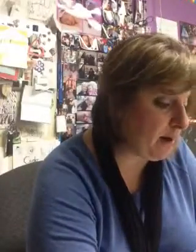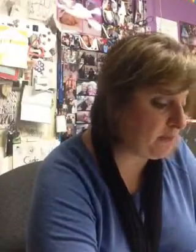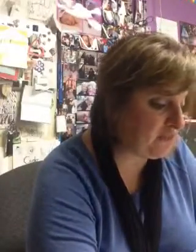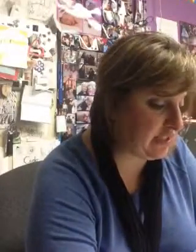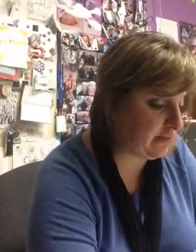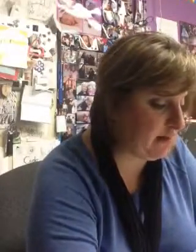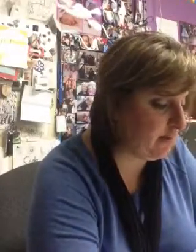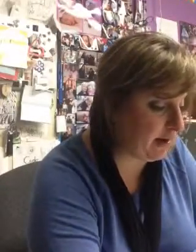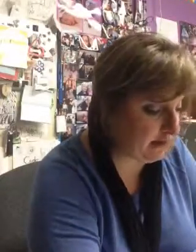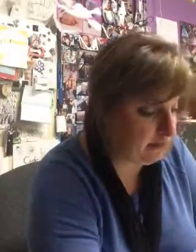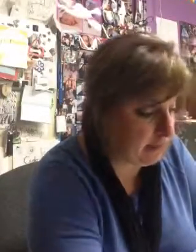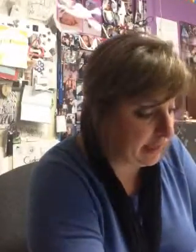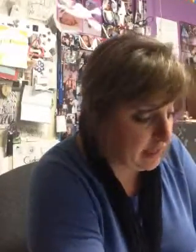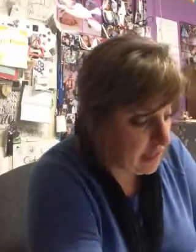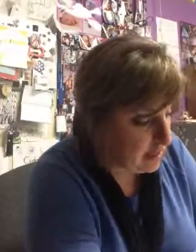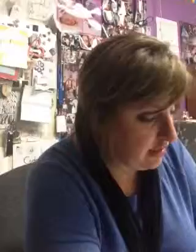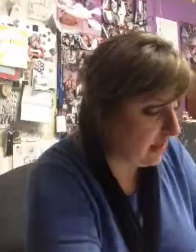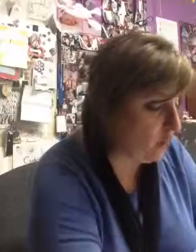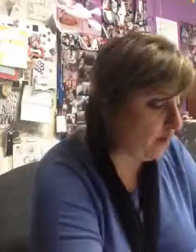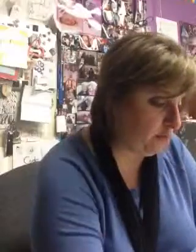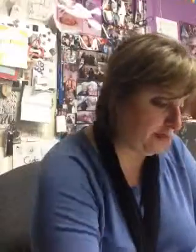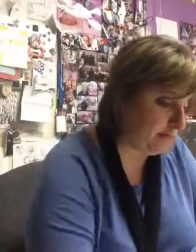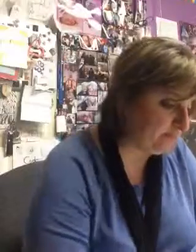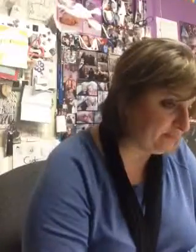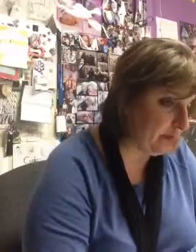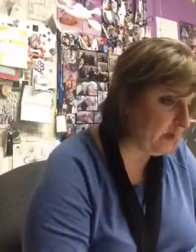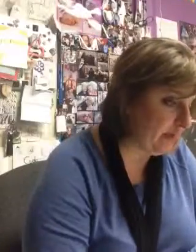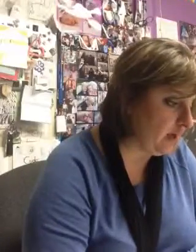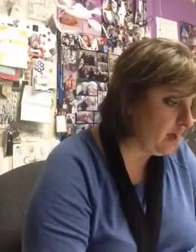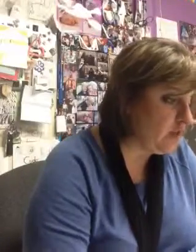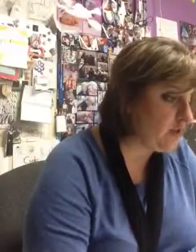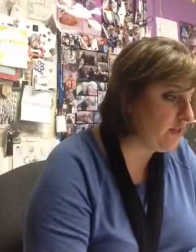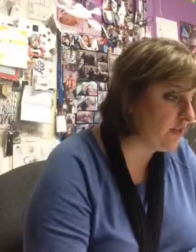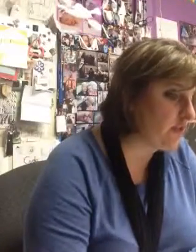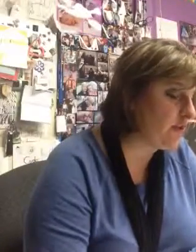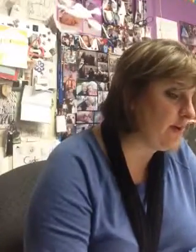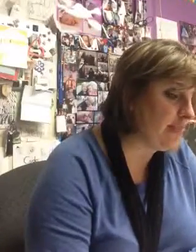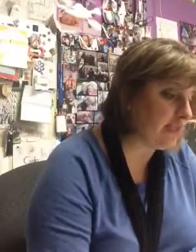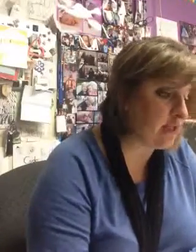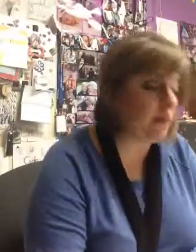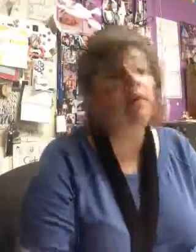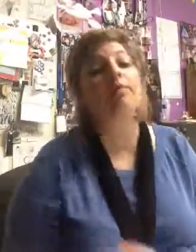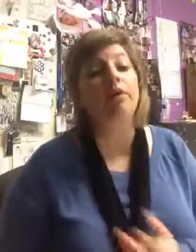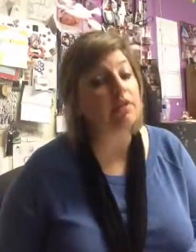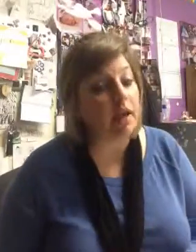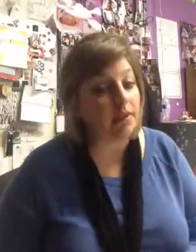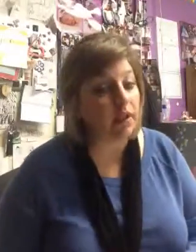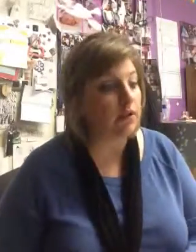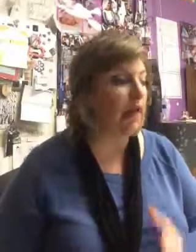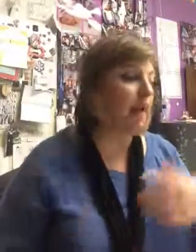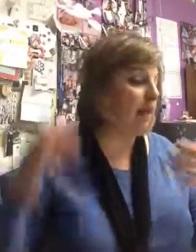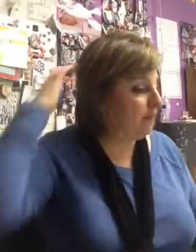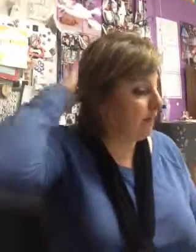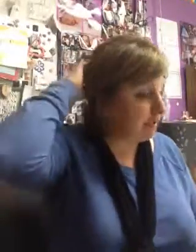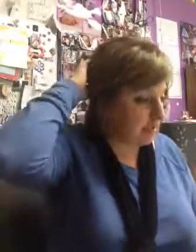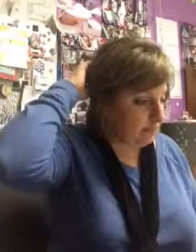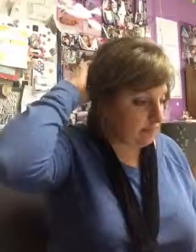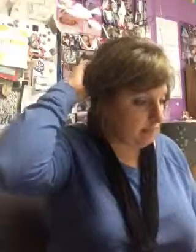of a suspended bucket to let water run out. Okay, so in this case, we need to broach the subject, okay? And then we need to name the